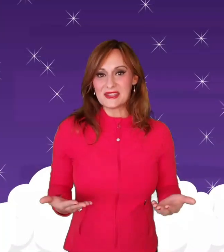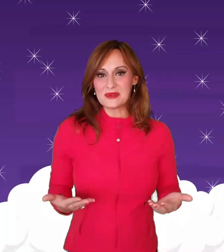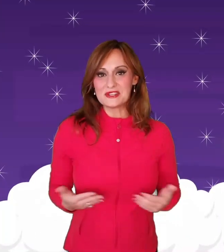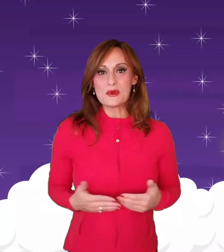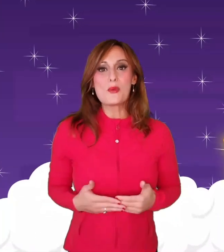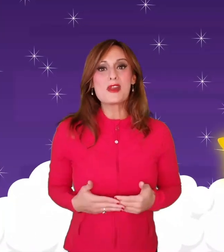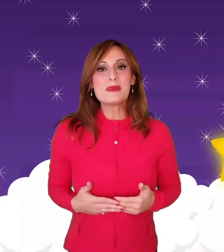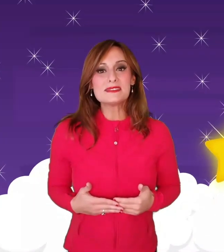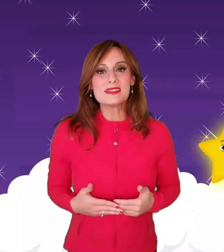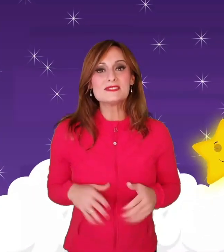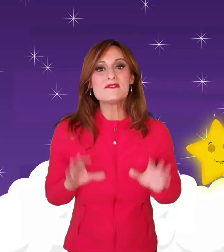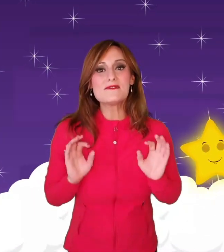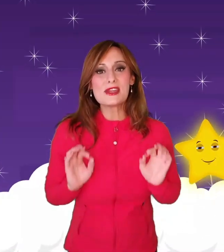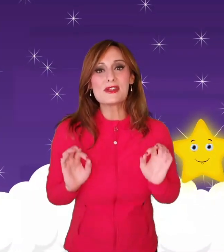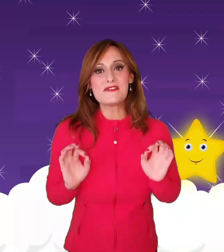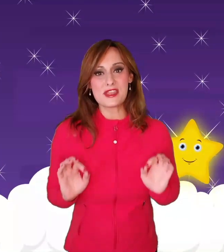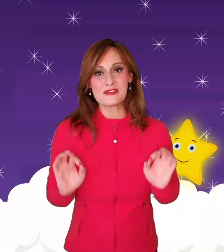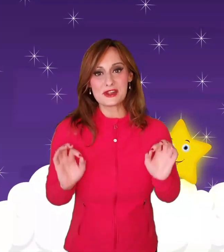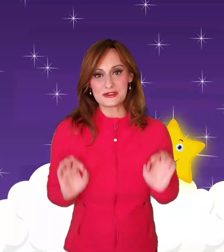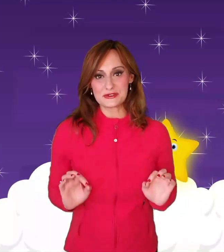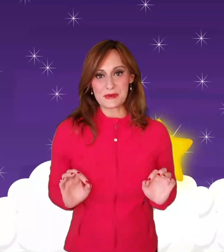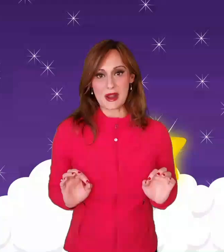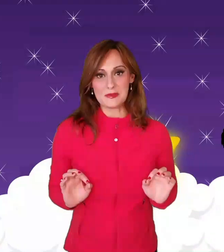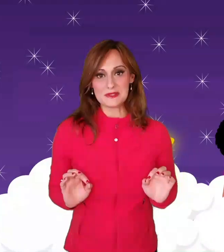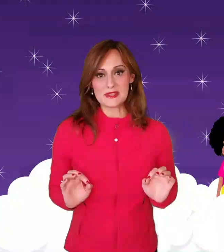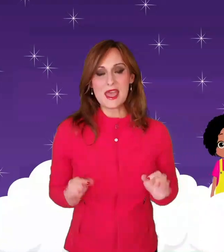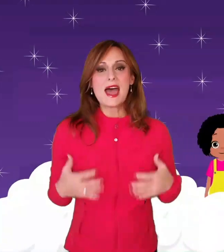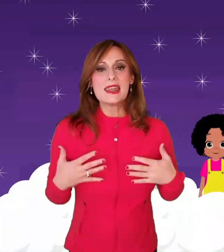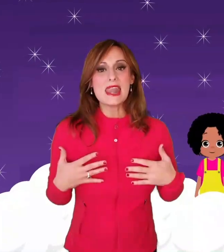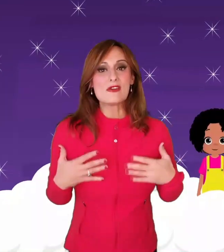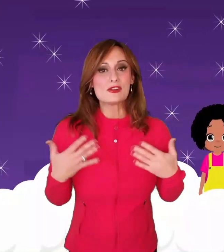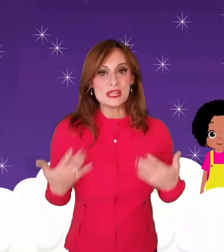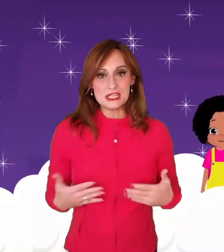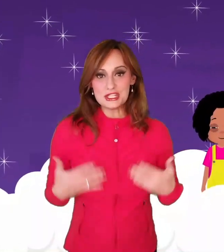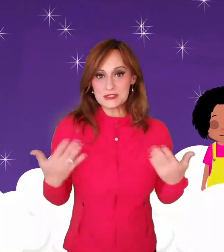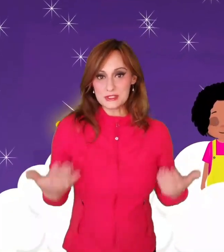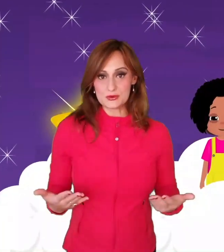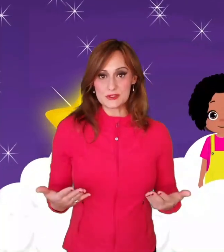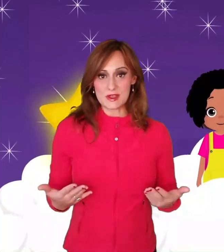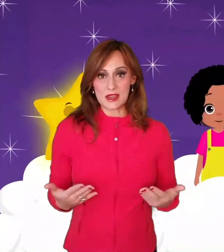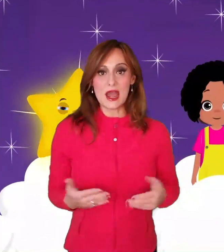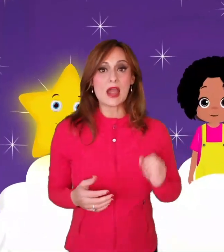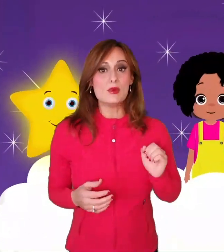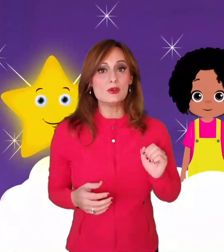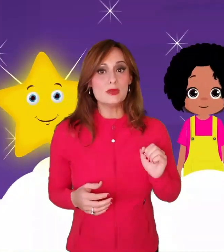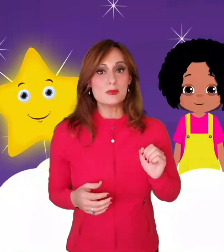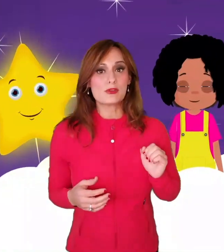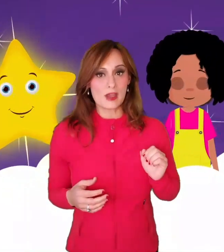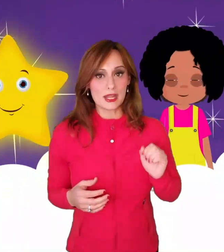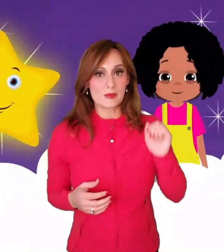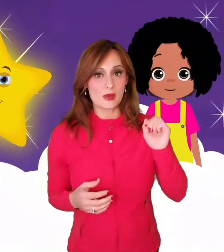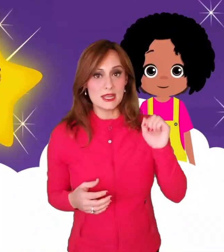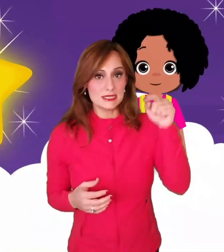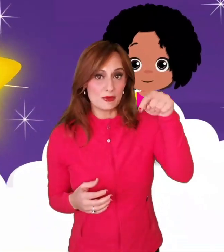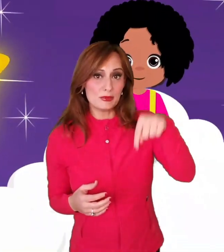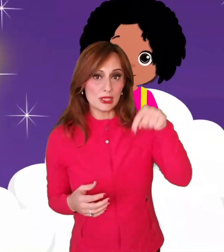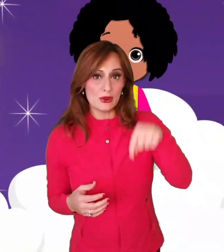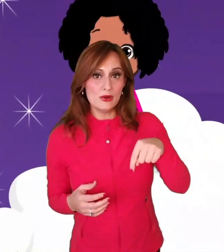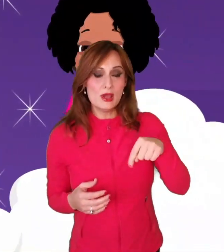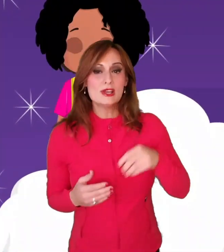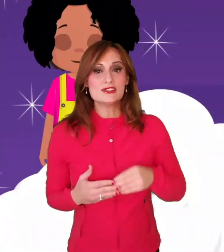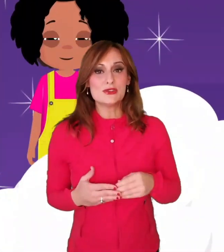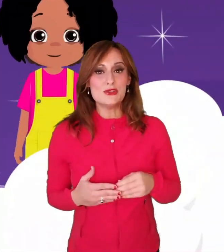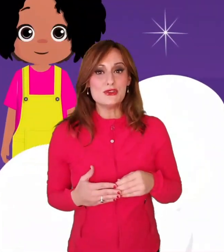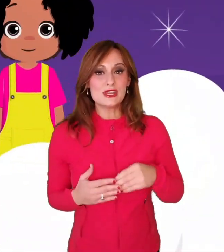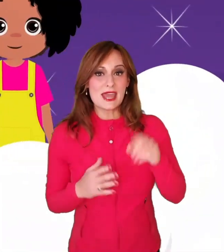sign language, one of my son's very favorite nursery rhymes. Now, for each individual sign, I will be providing a breakdown